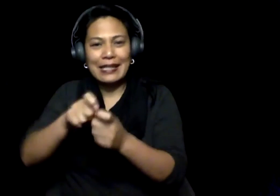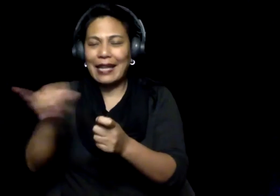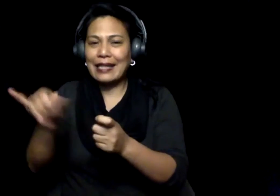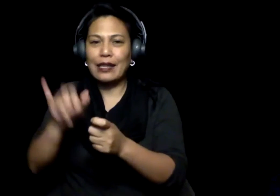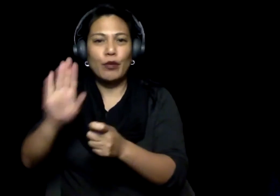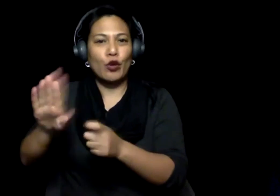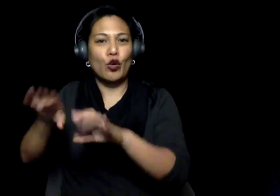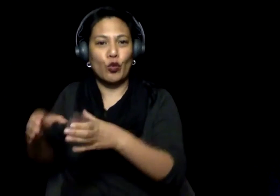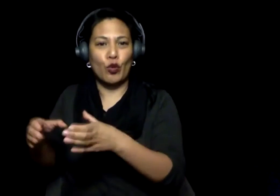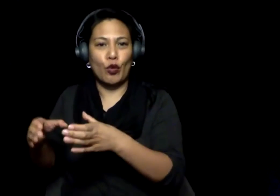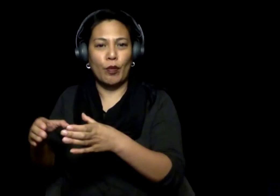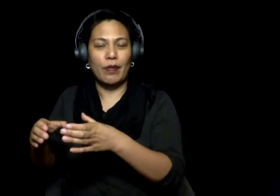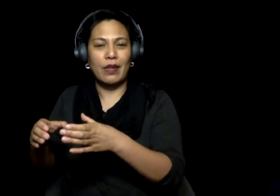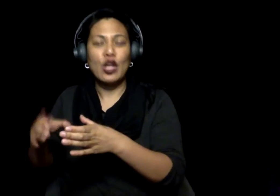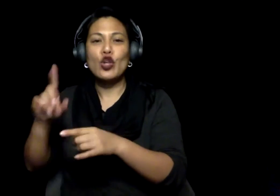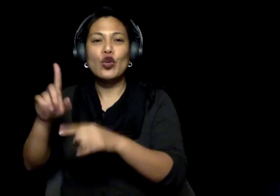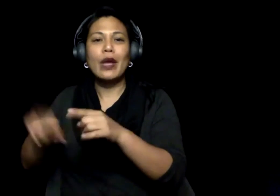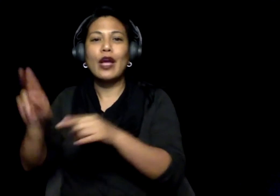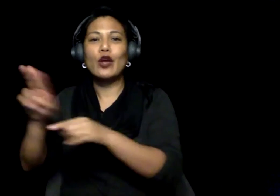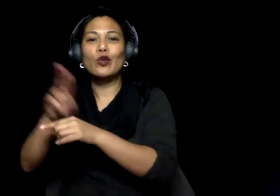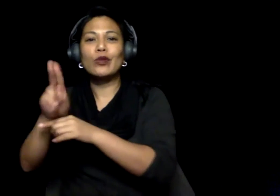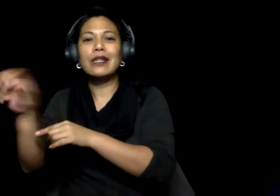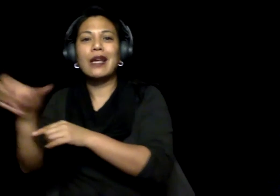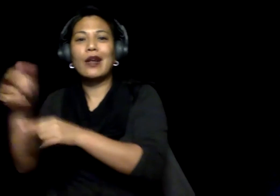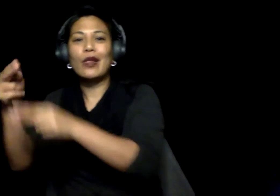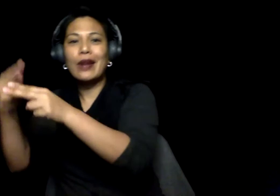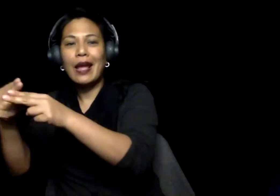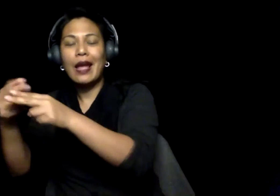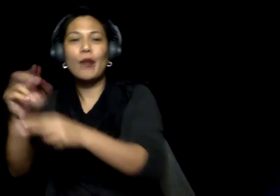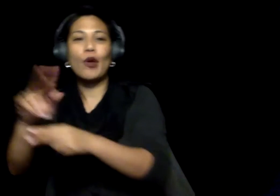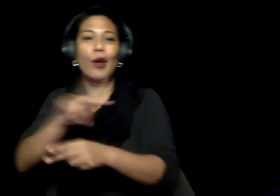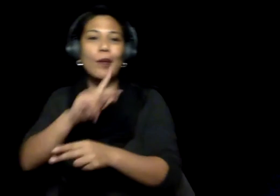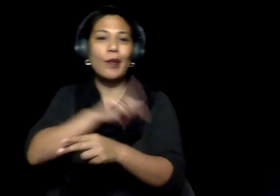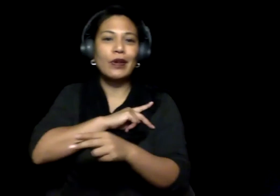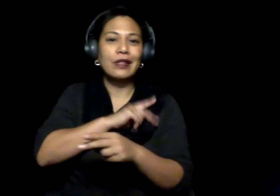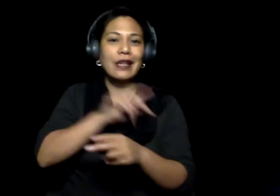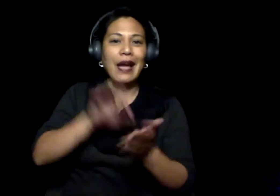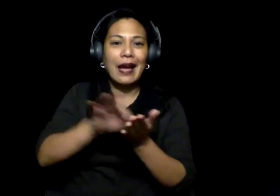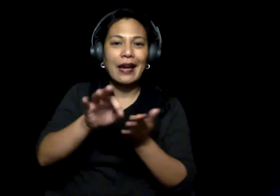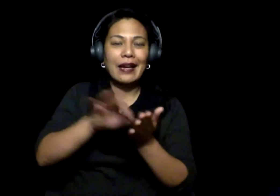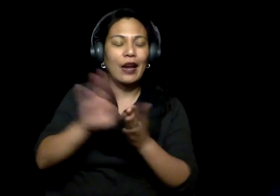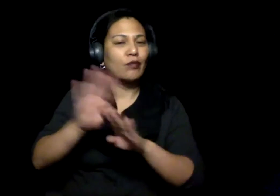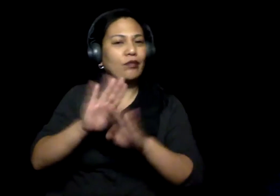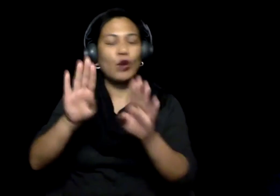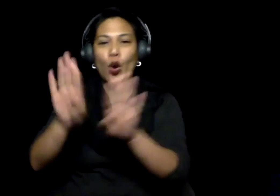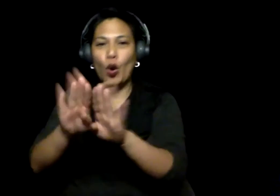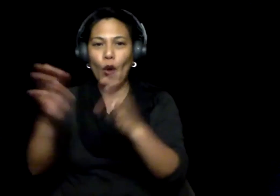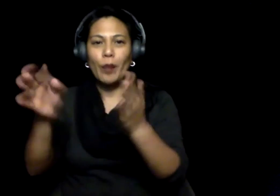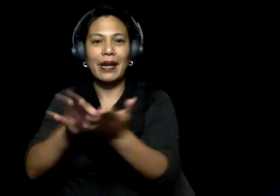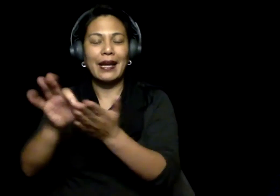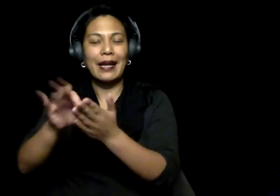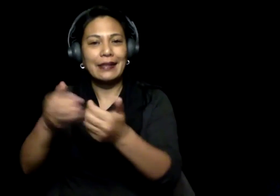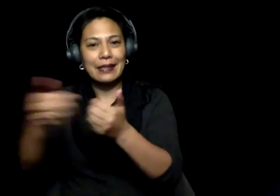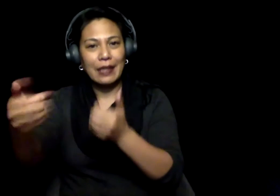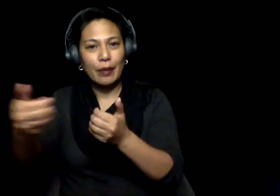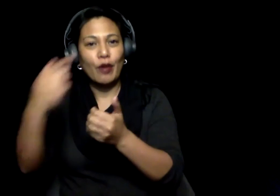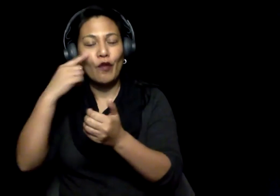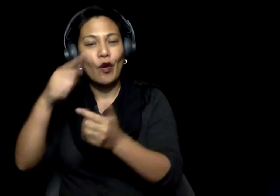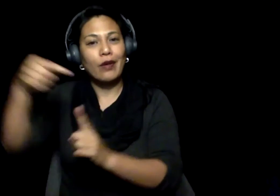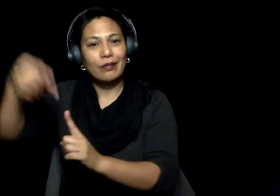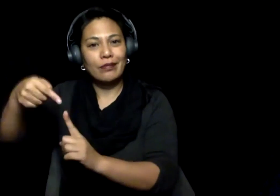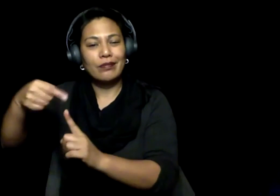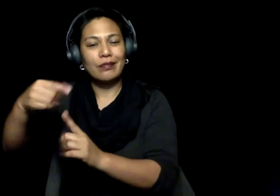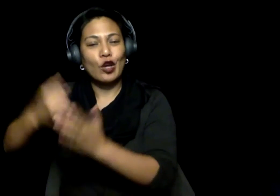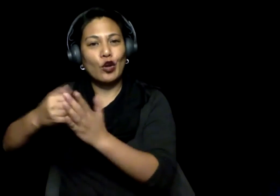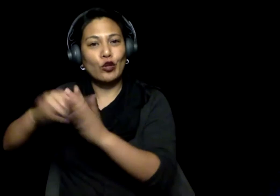funds can't be transferred to an individual. It has to be in the exact name of the collective that you used for your application. So usually